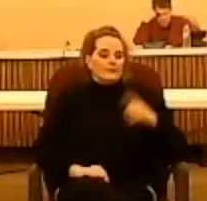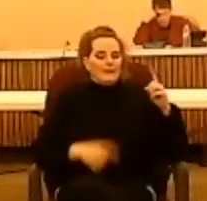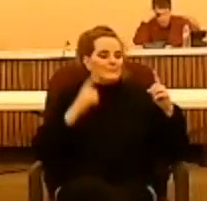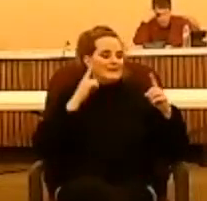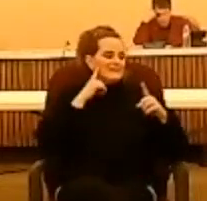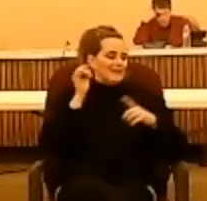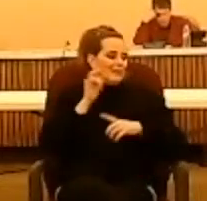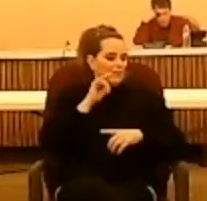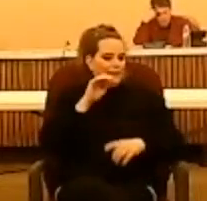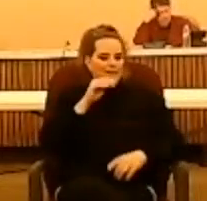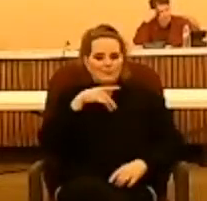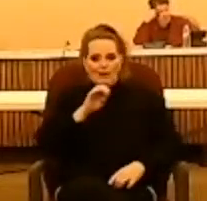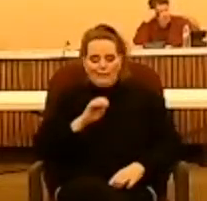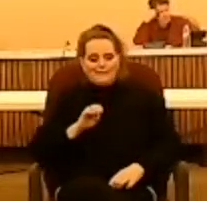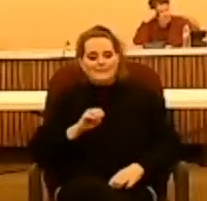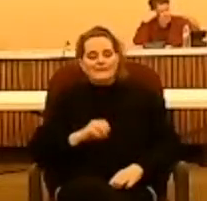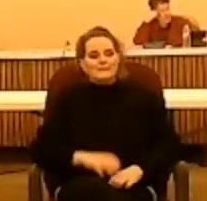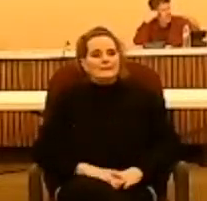we've got a third one coming.